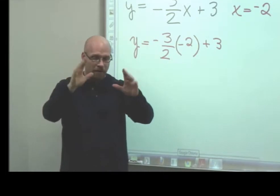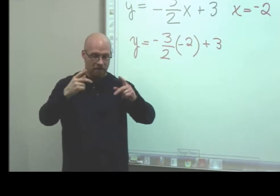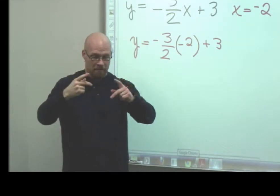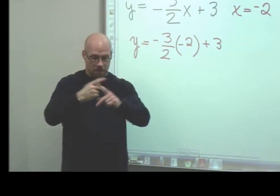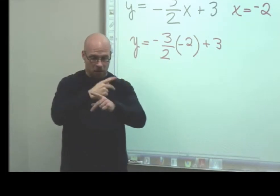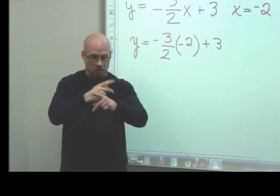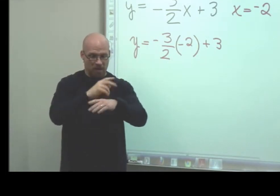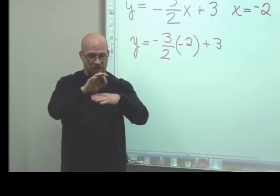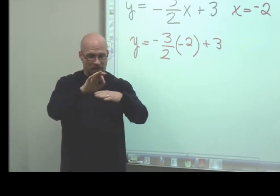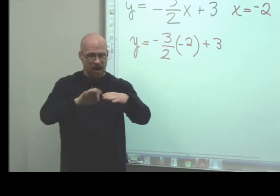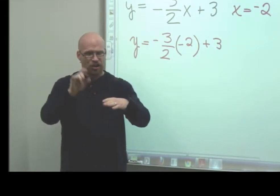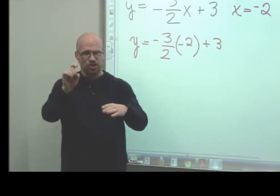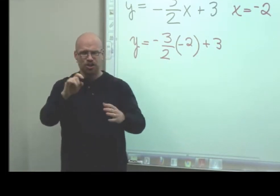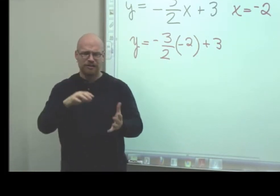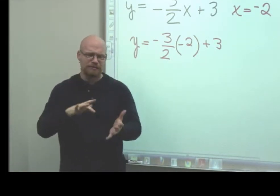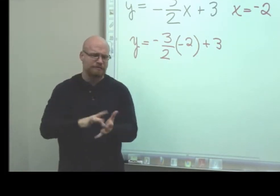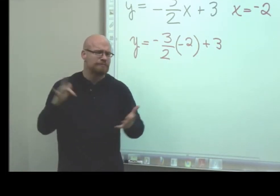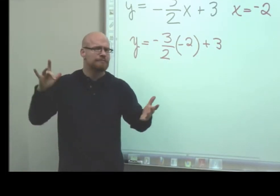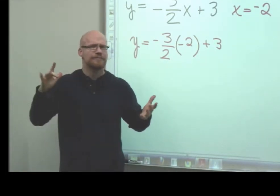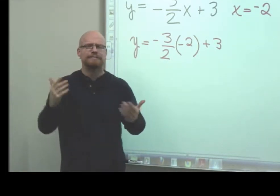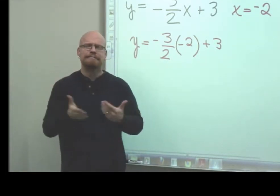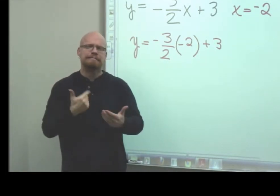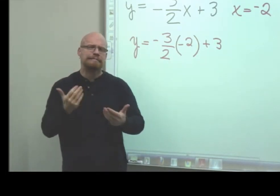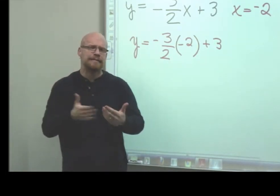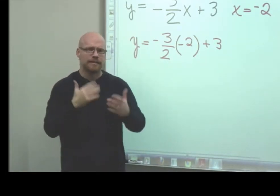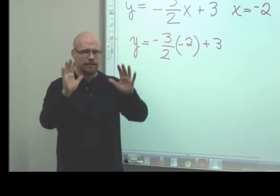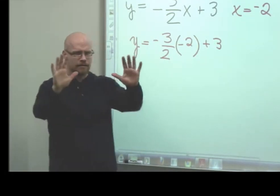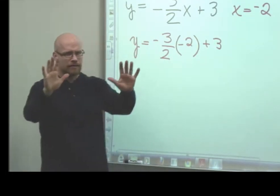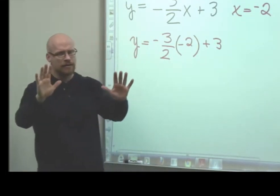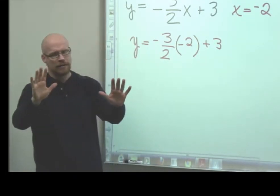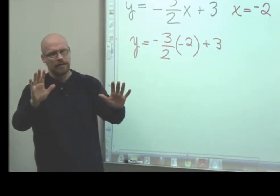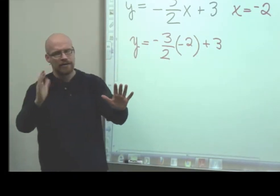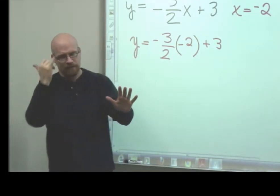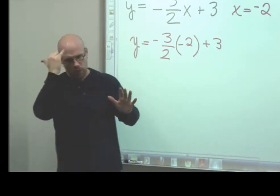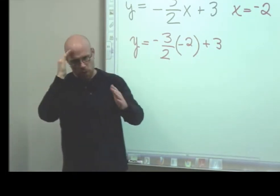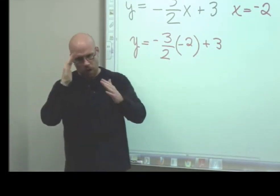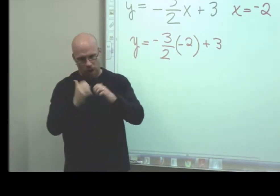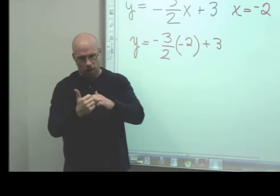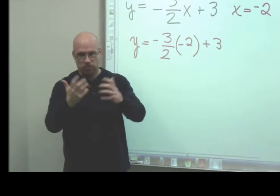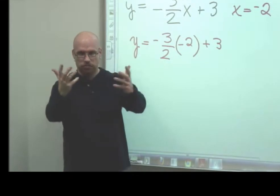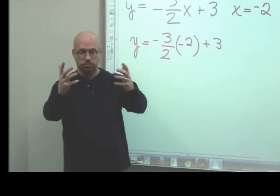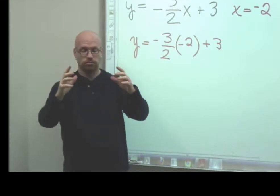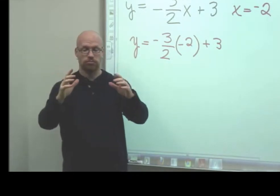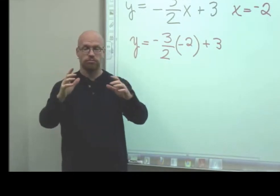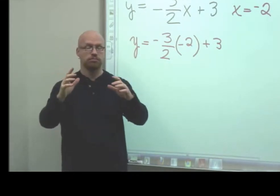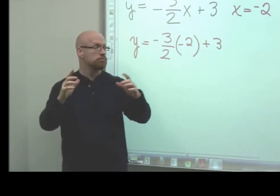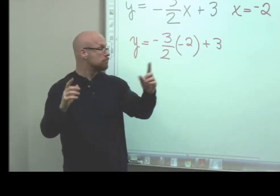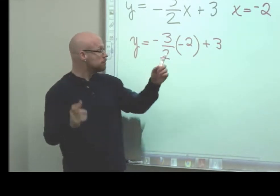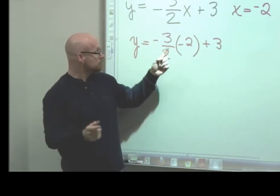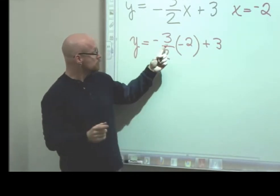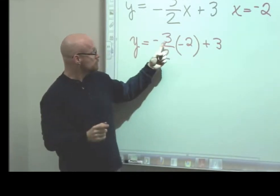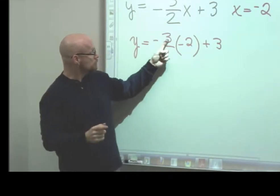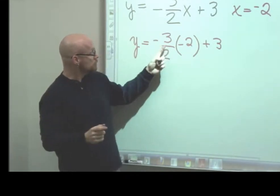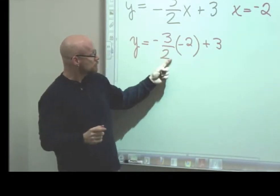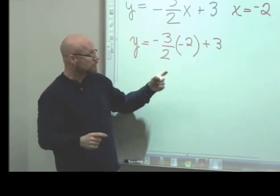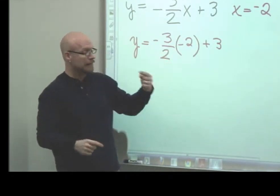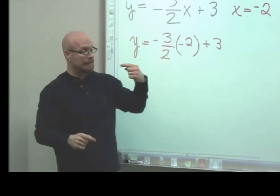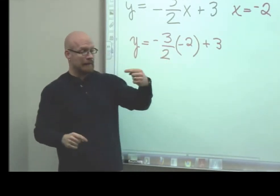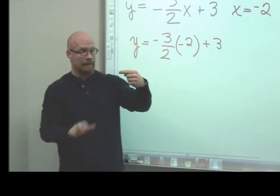Now, most people don't like fractions, I understand. But multiplying fractions should become easier for you, if you understand